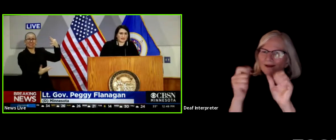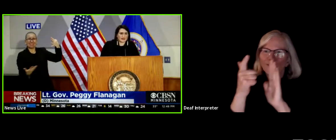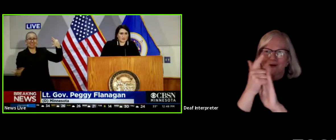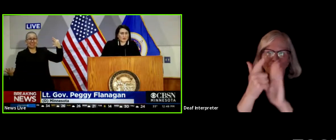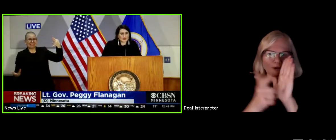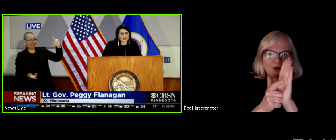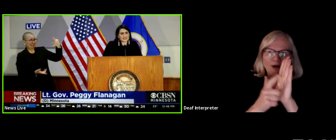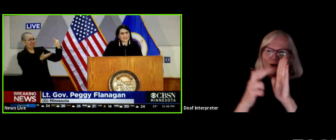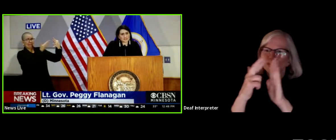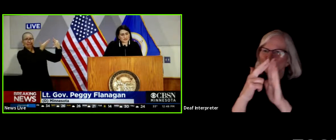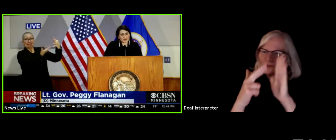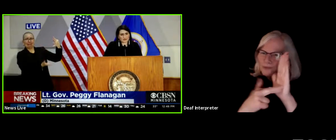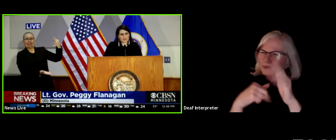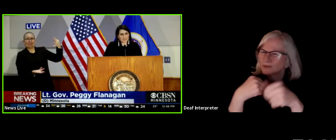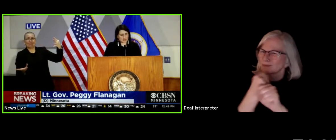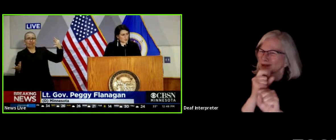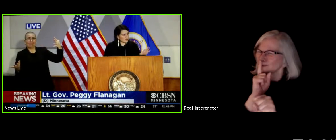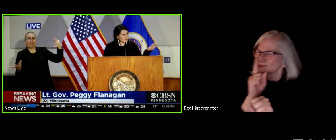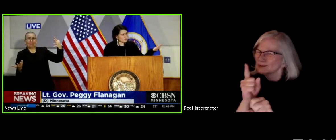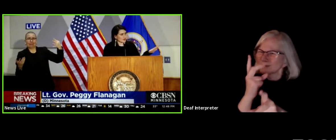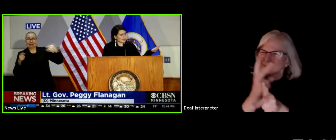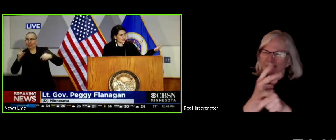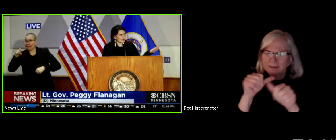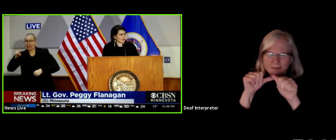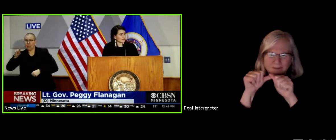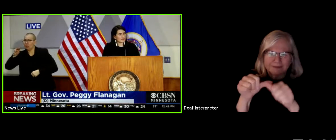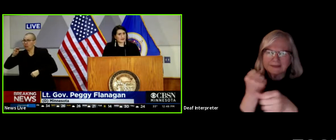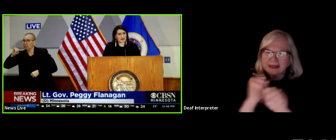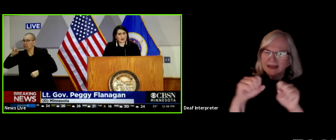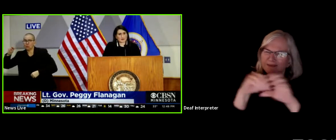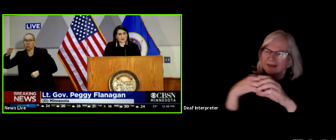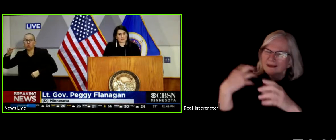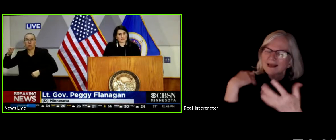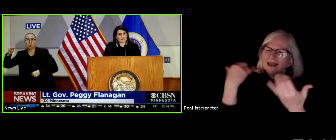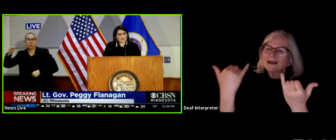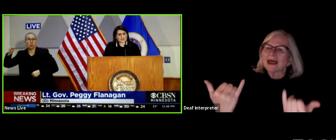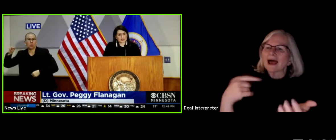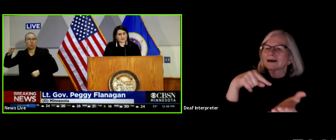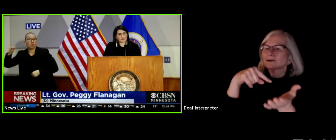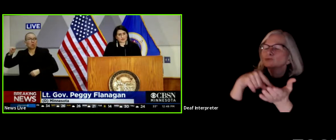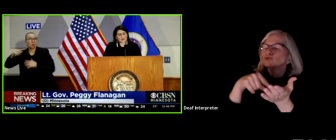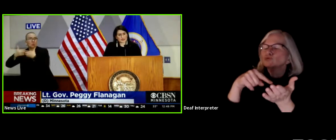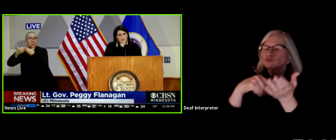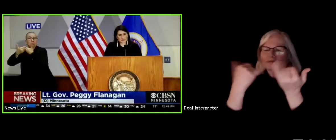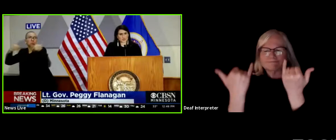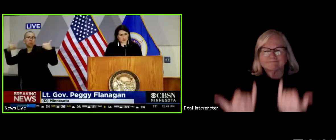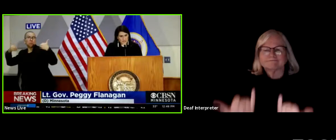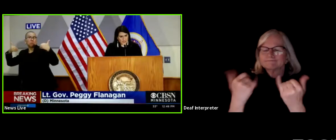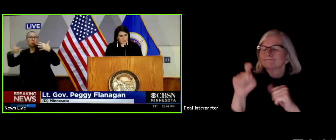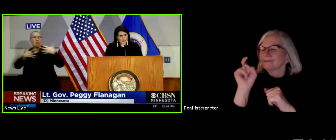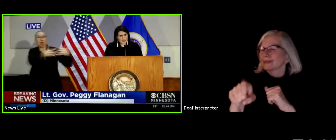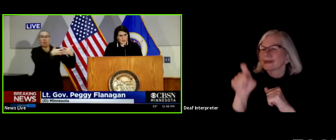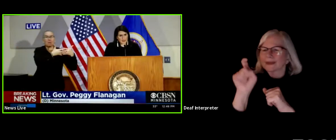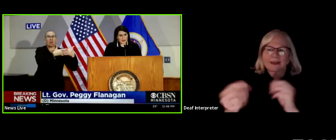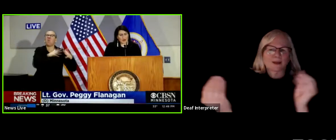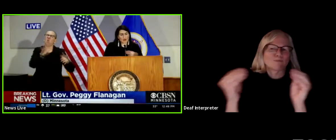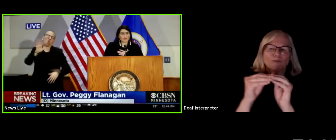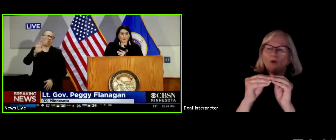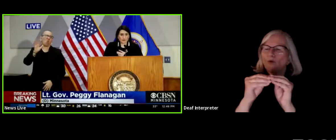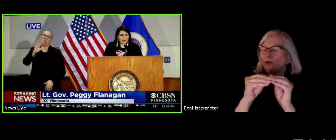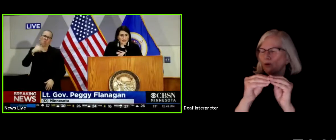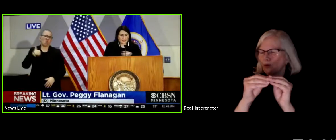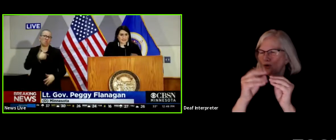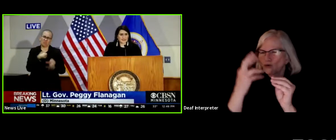for a more intentional conversation. We are responding here with our leaders in law enforcement in the short term. And